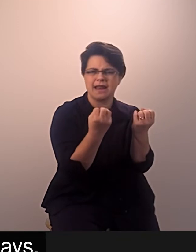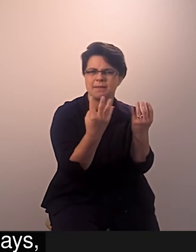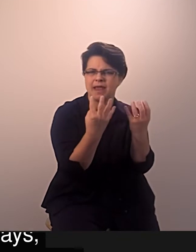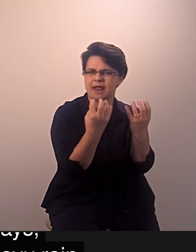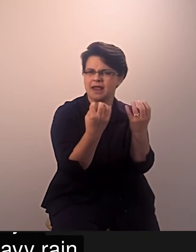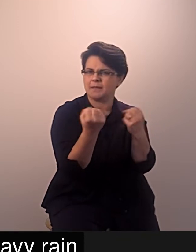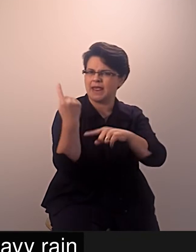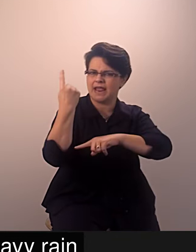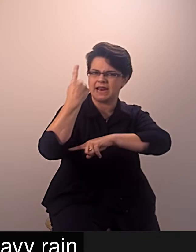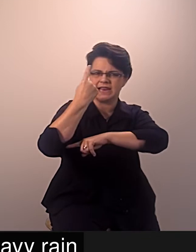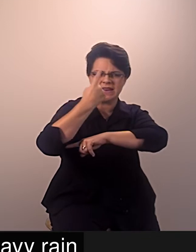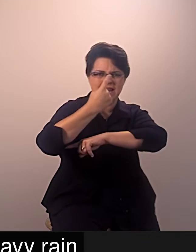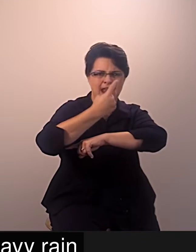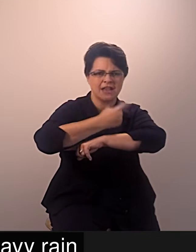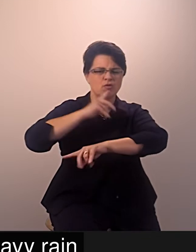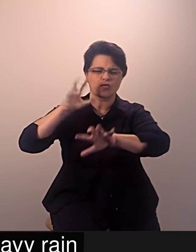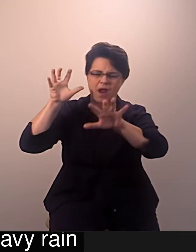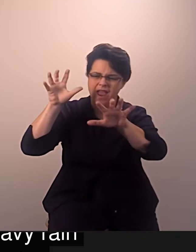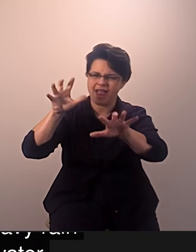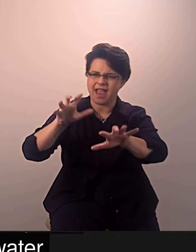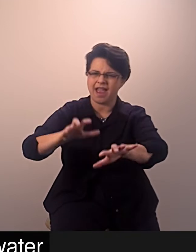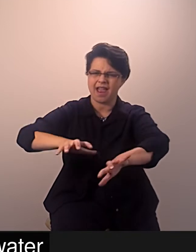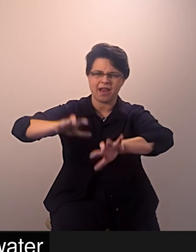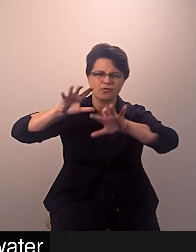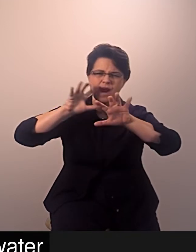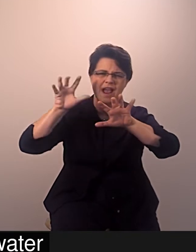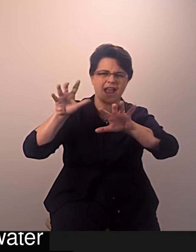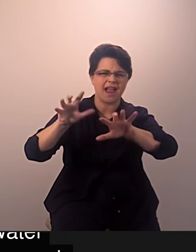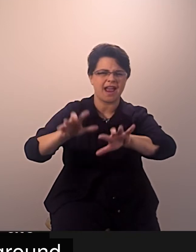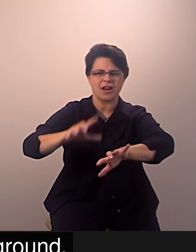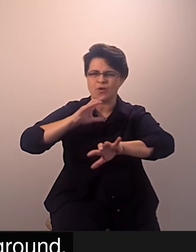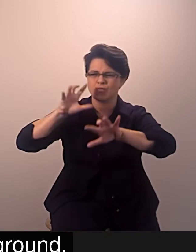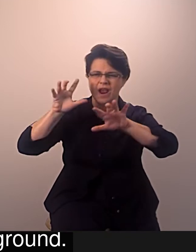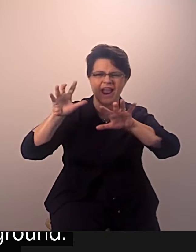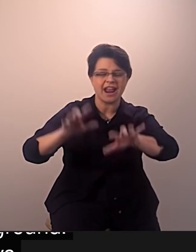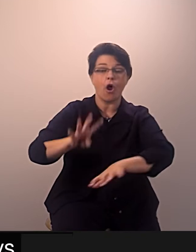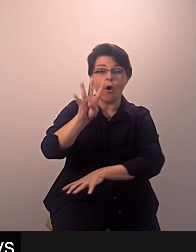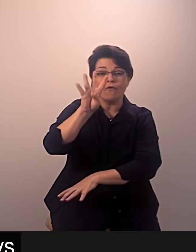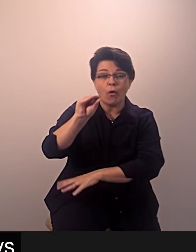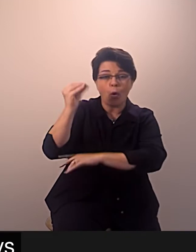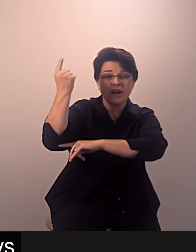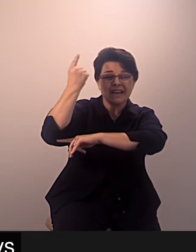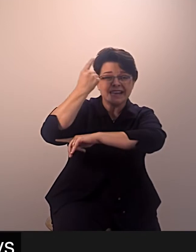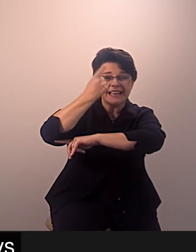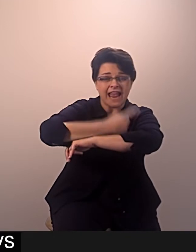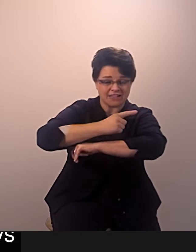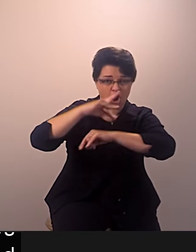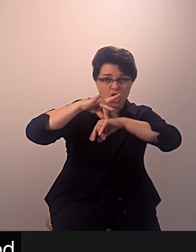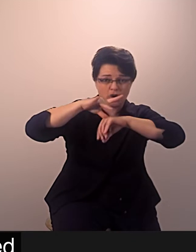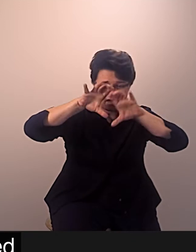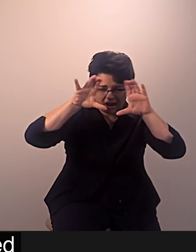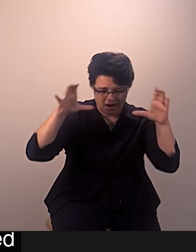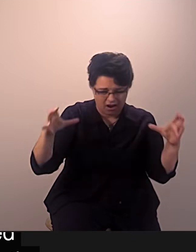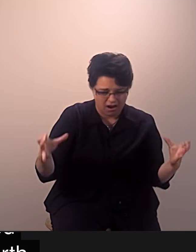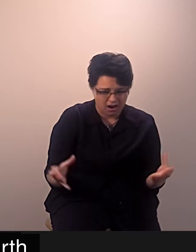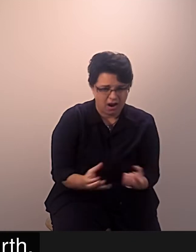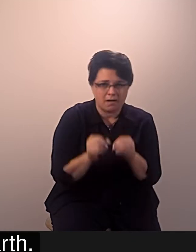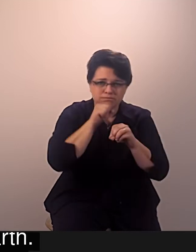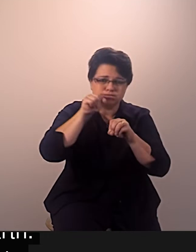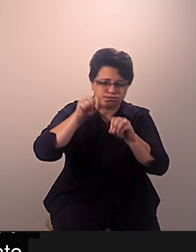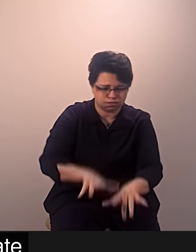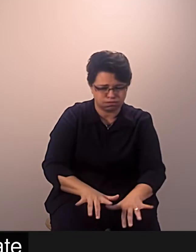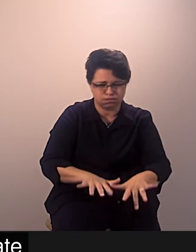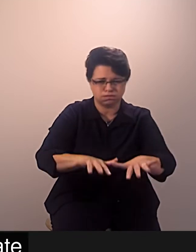and brought water from under the ground. In 40 days, God flooded the whole earth. It was too late